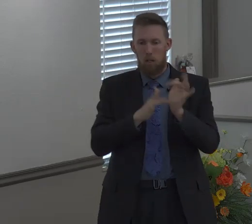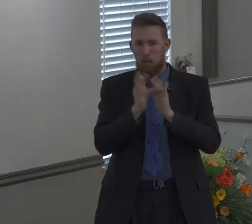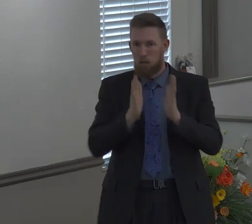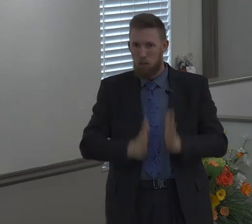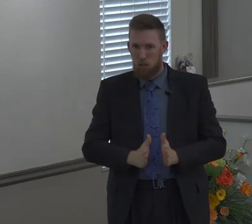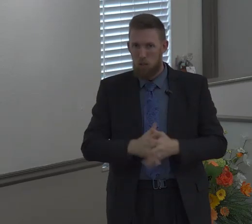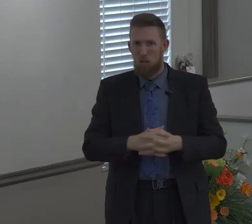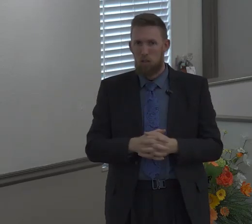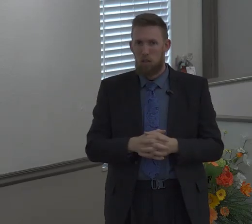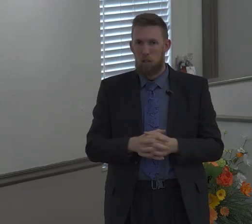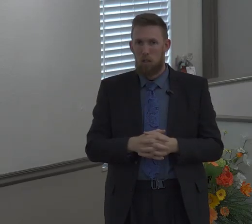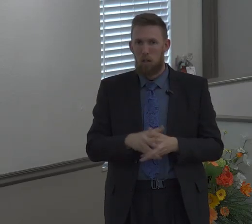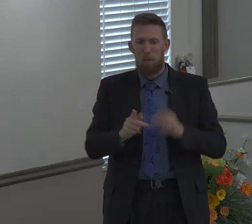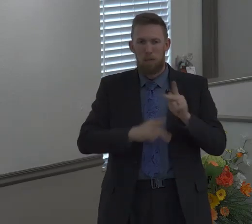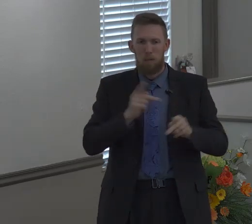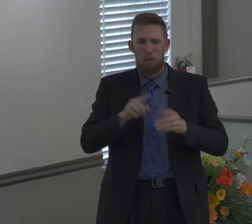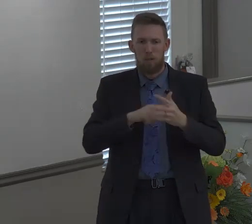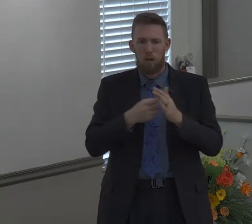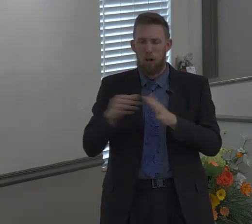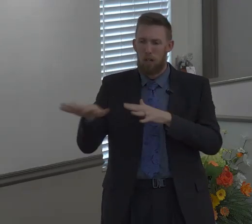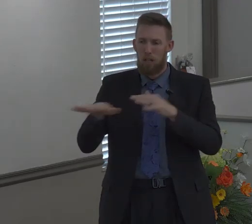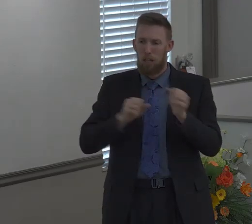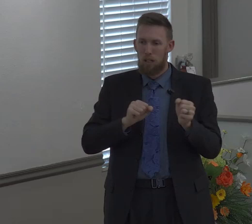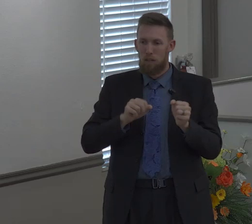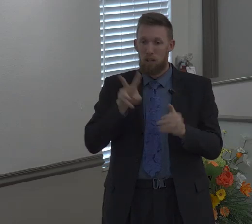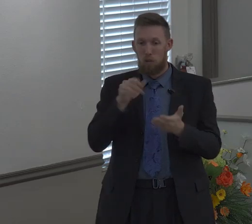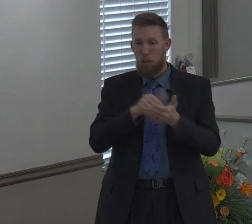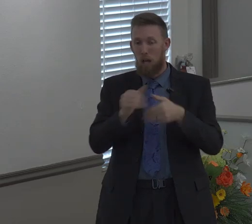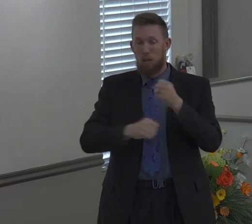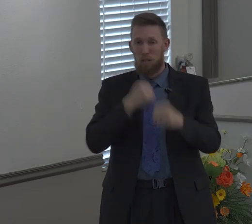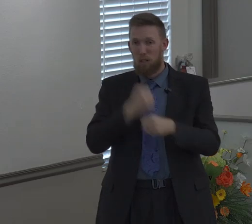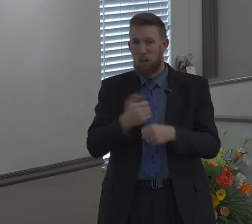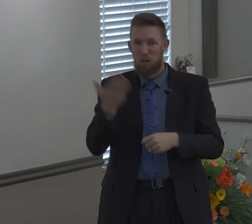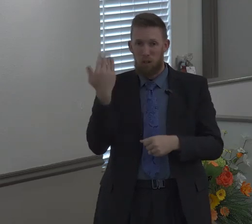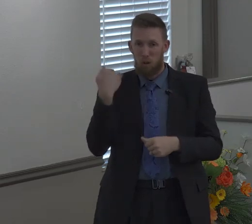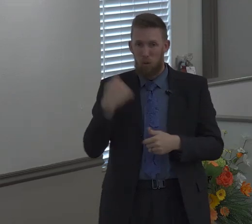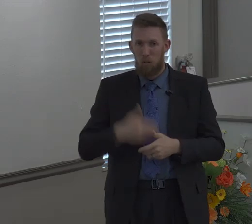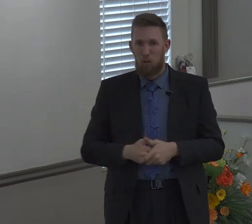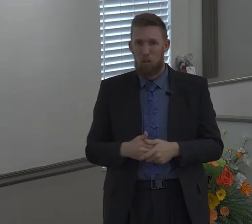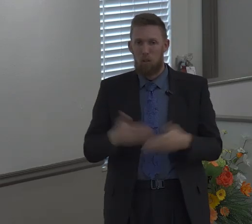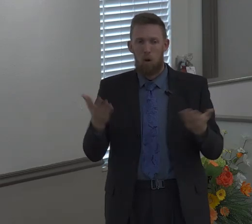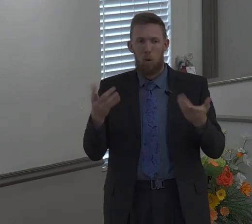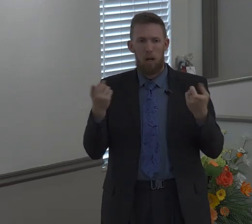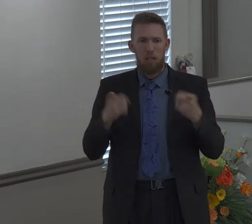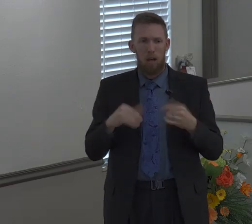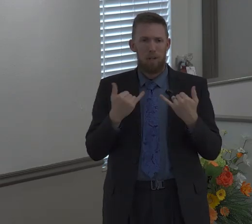happening 2,000 years ago. What do you think it's doing in 2023?